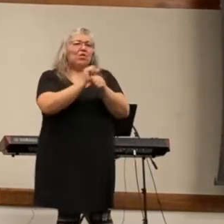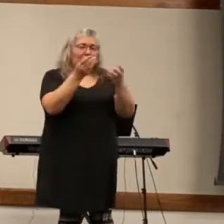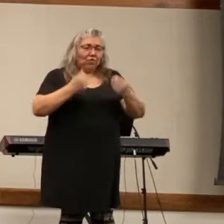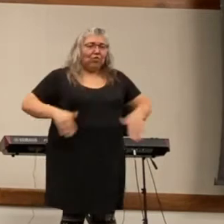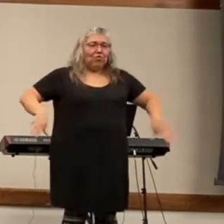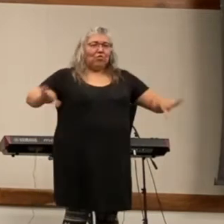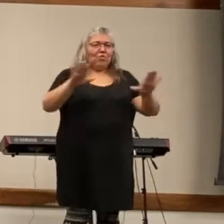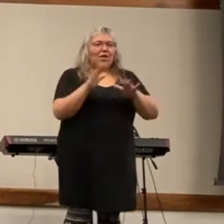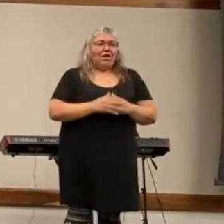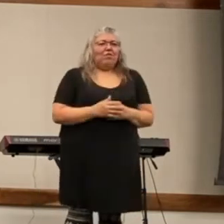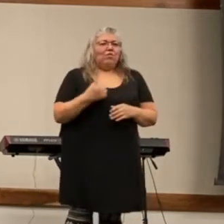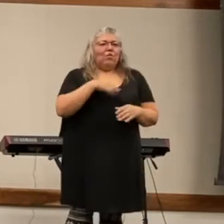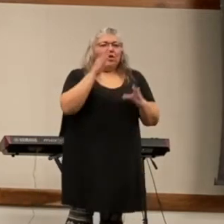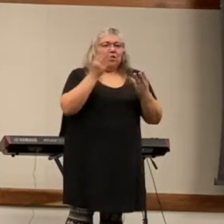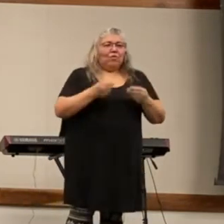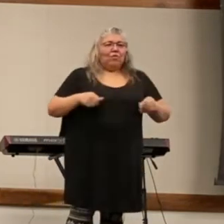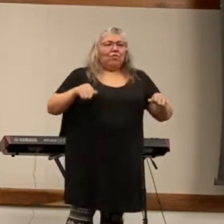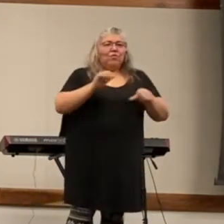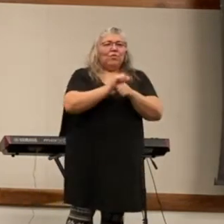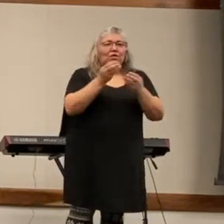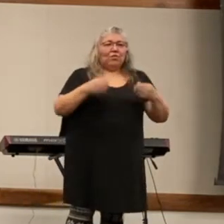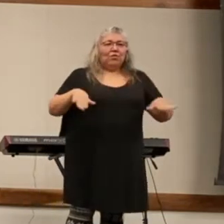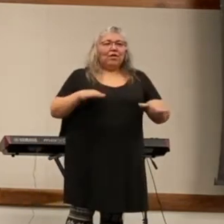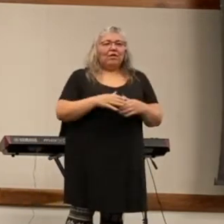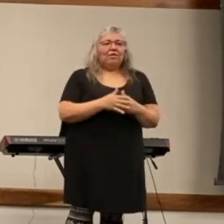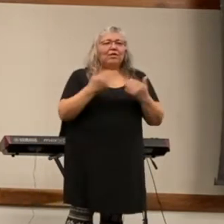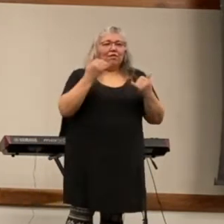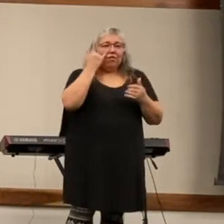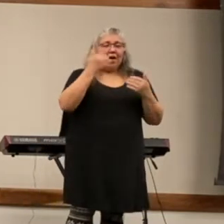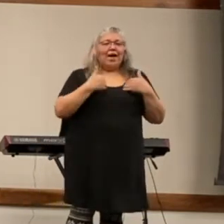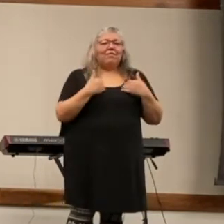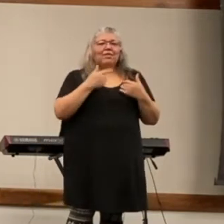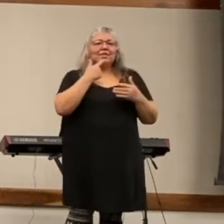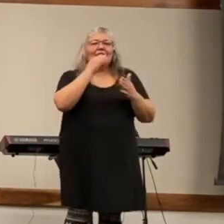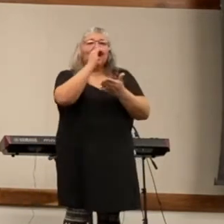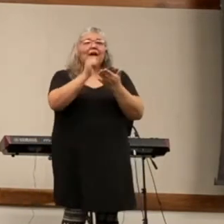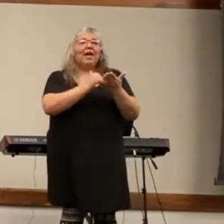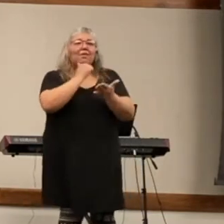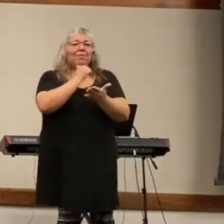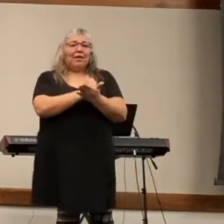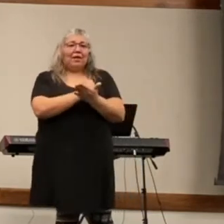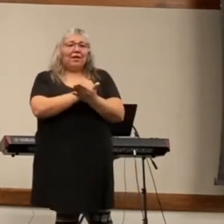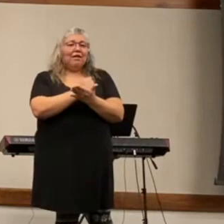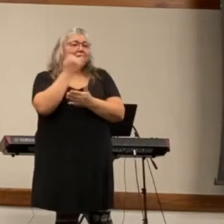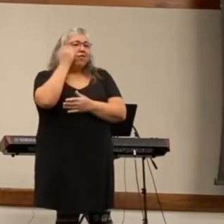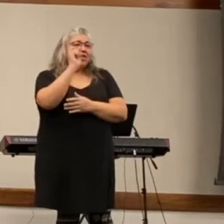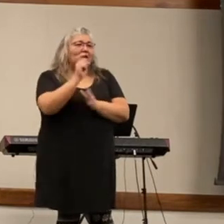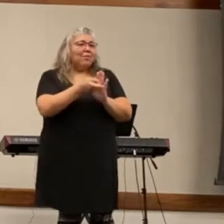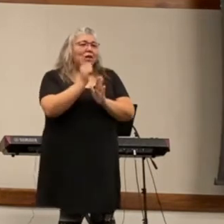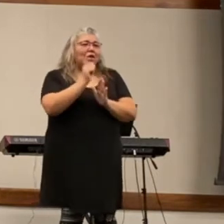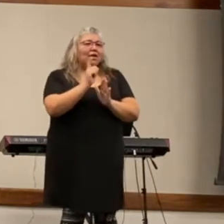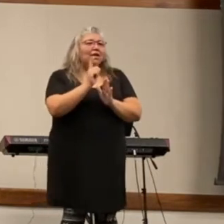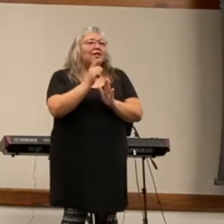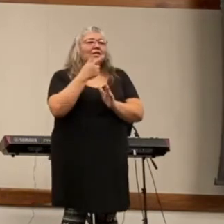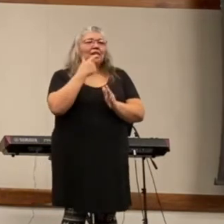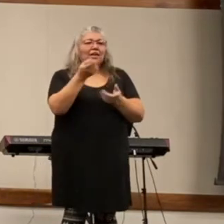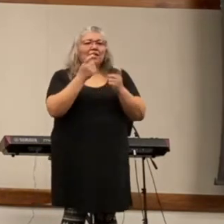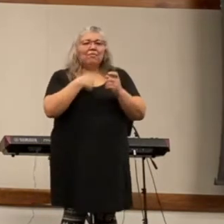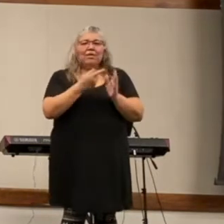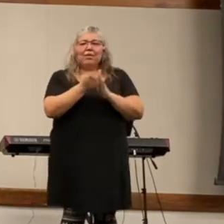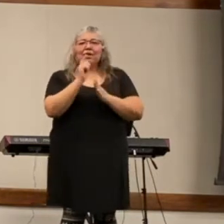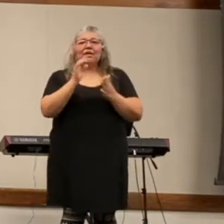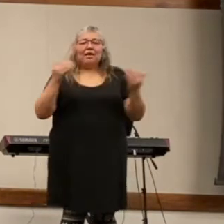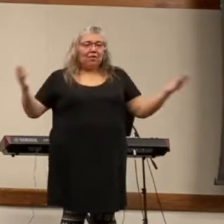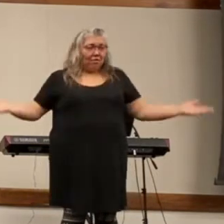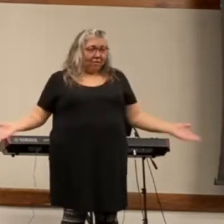ground. Working the ground. So if you got it, say amen. If you need a minute, say give me a minute. Awesome.